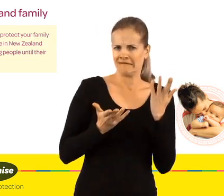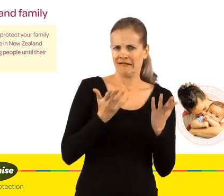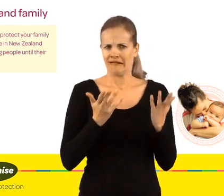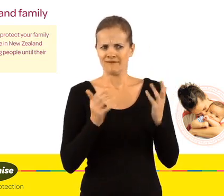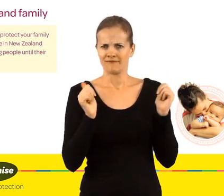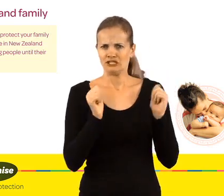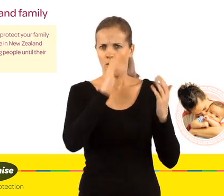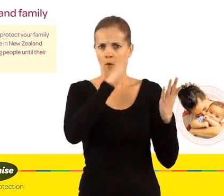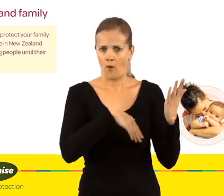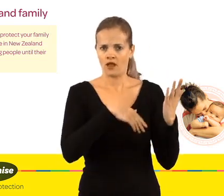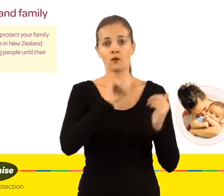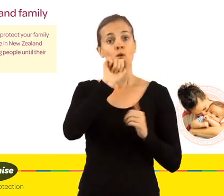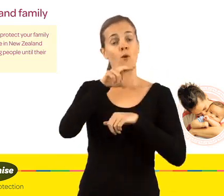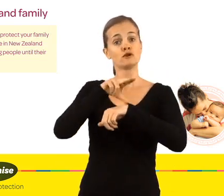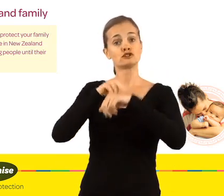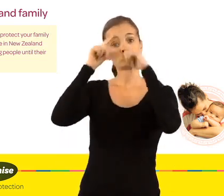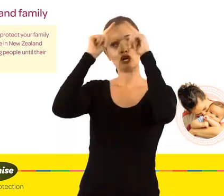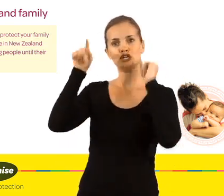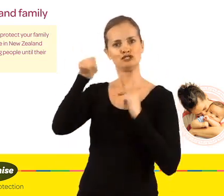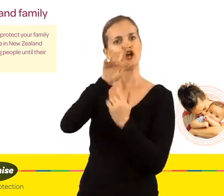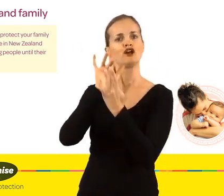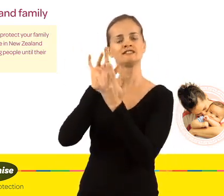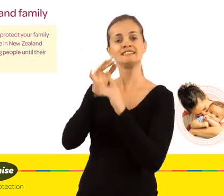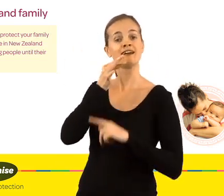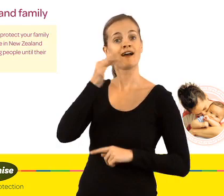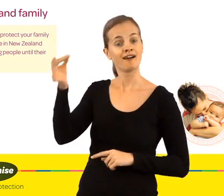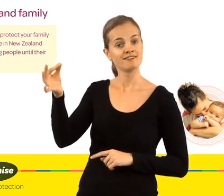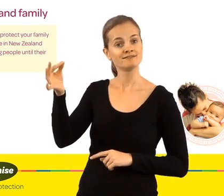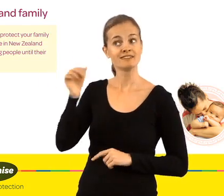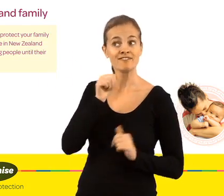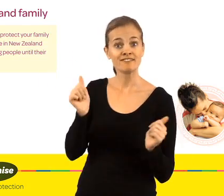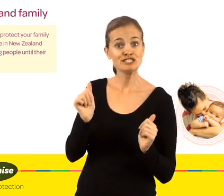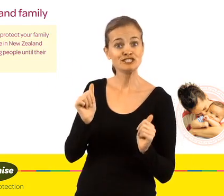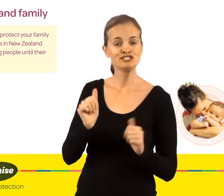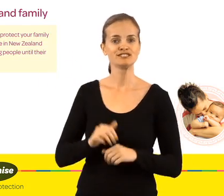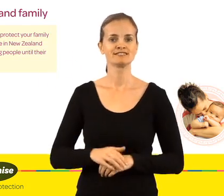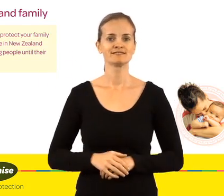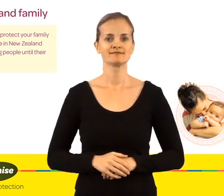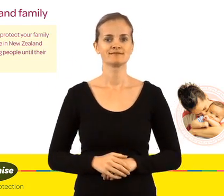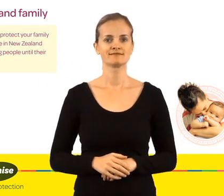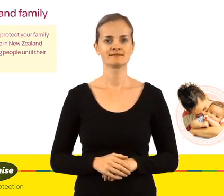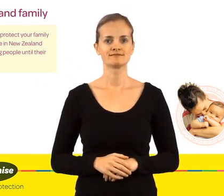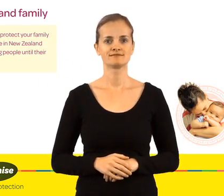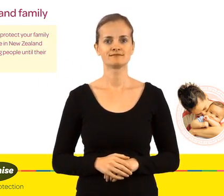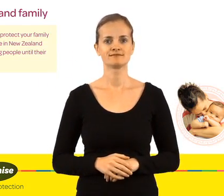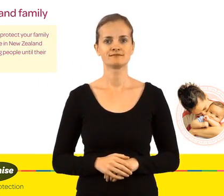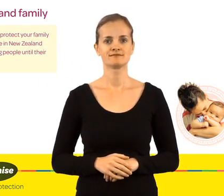If you are uncertain whether or not your child has completed all their immunisations, please contact your doctor or nurse for